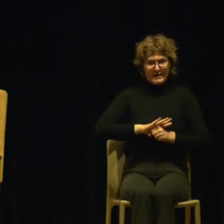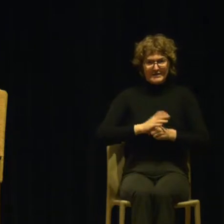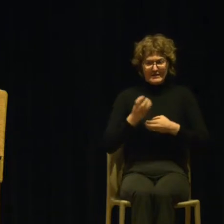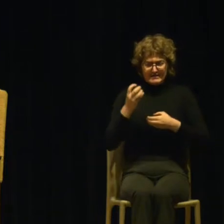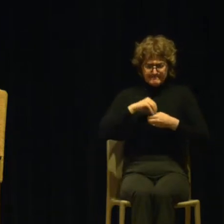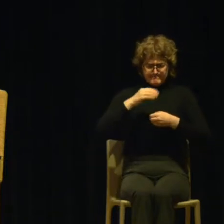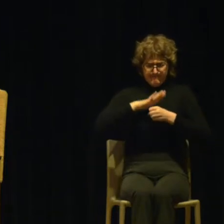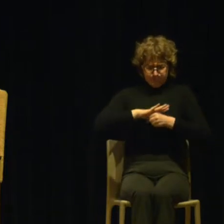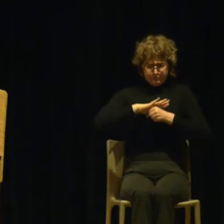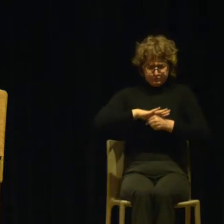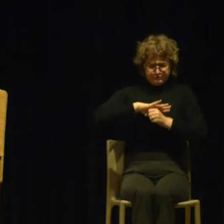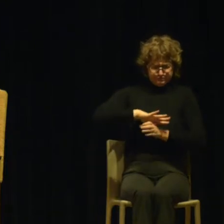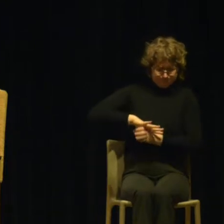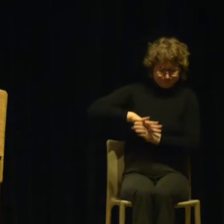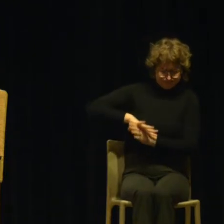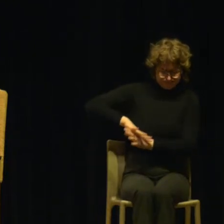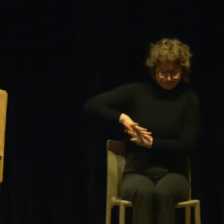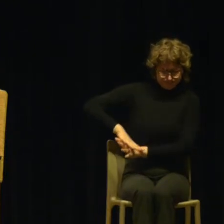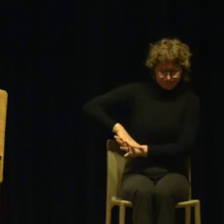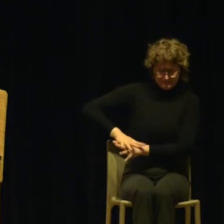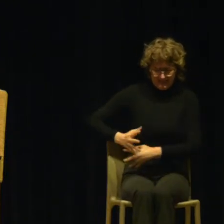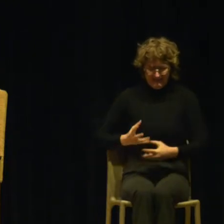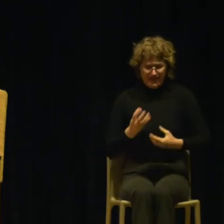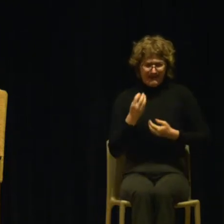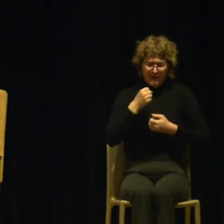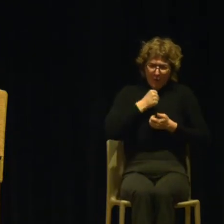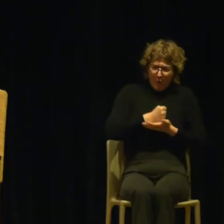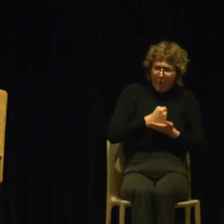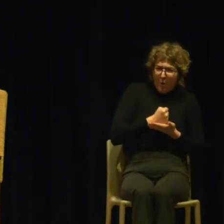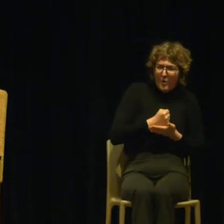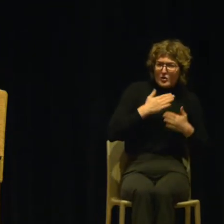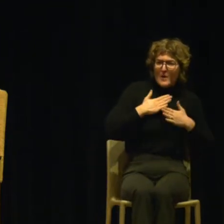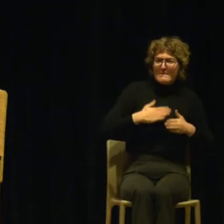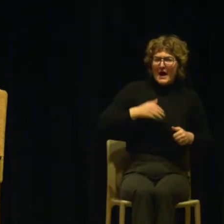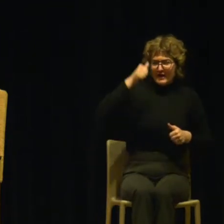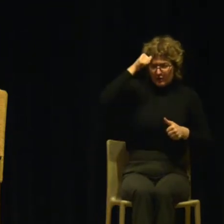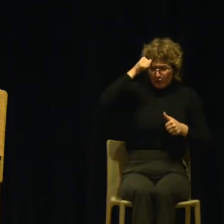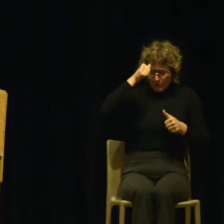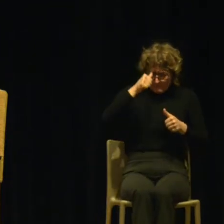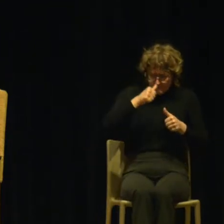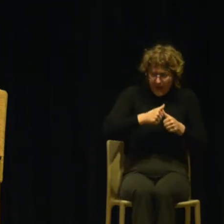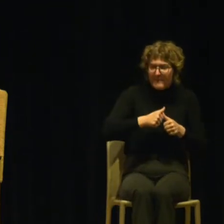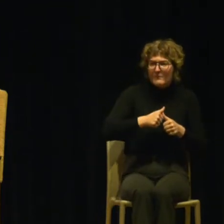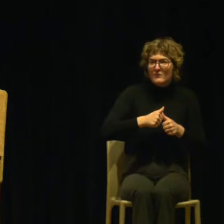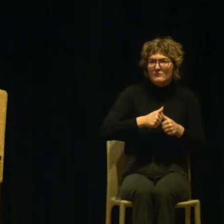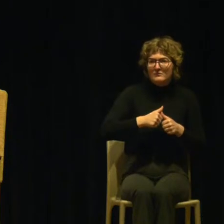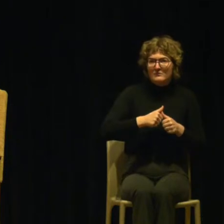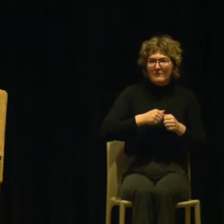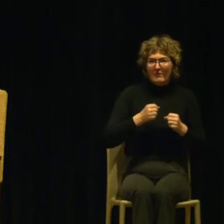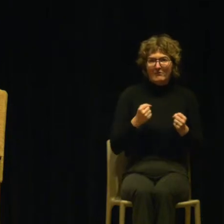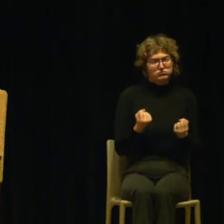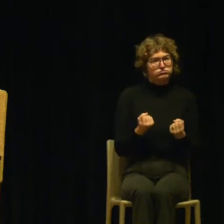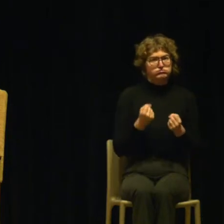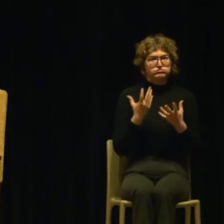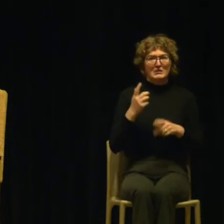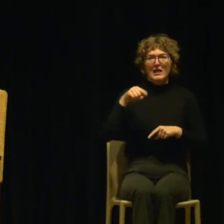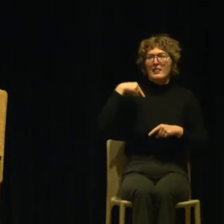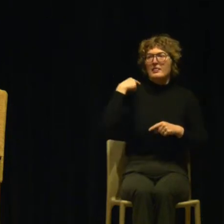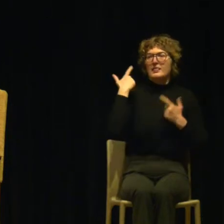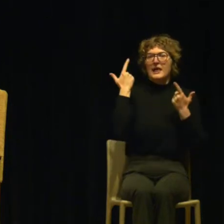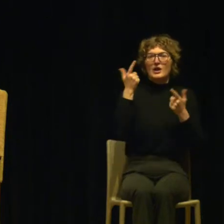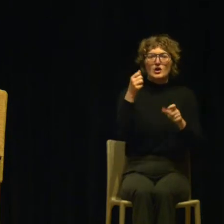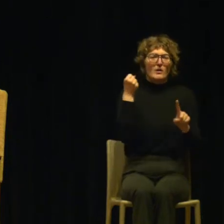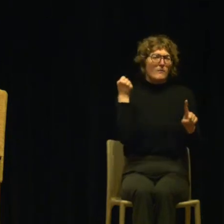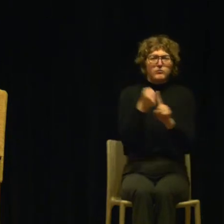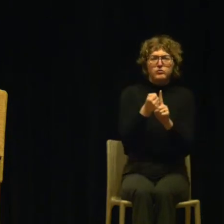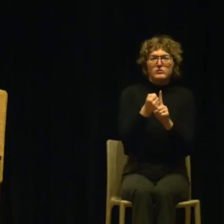up and you keep it and the body remembers. And you pay a huge toll for that. And I think this was true